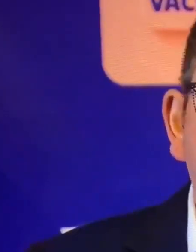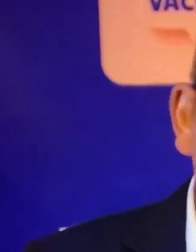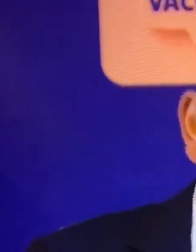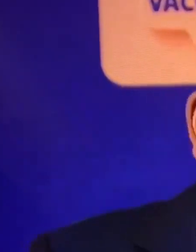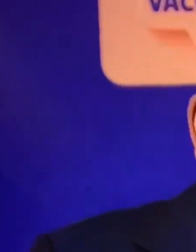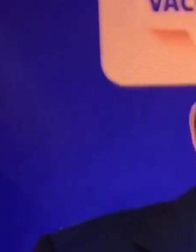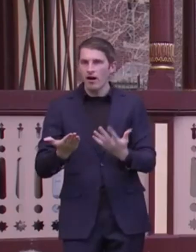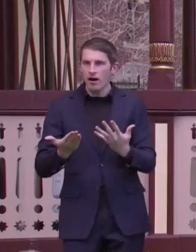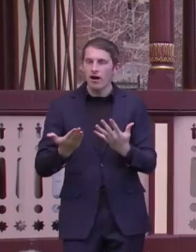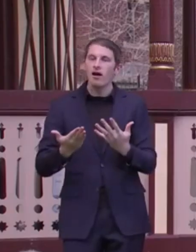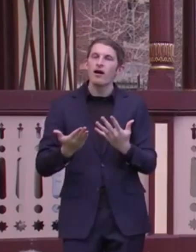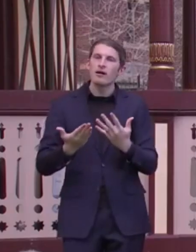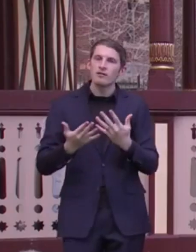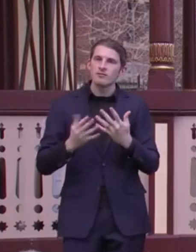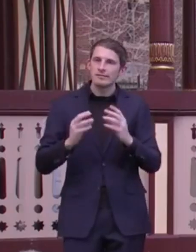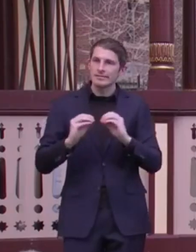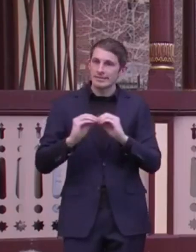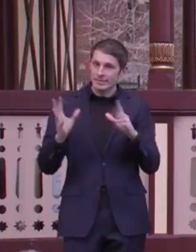Drink a cocktail.